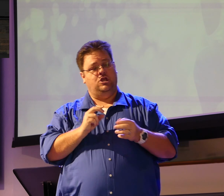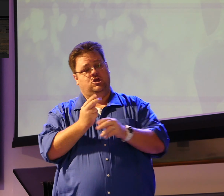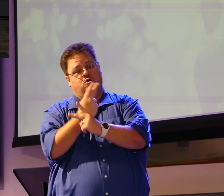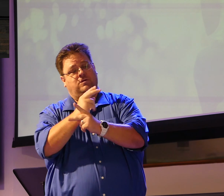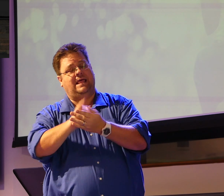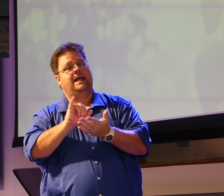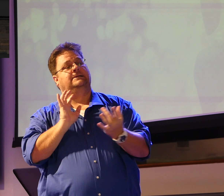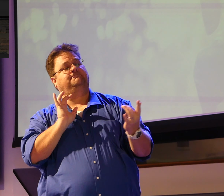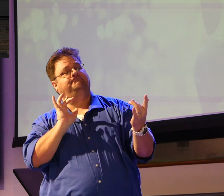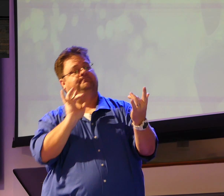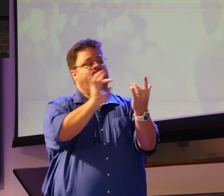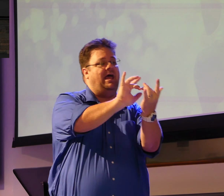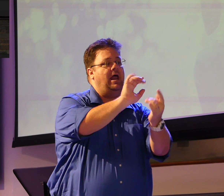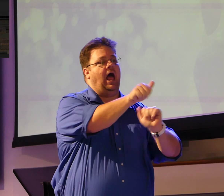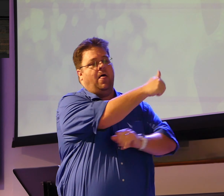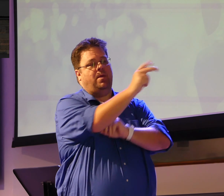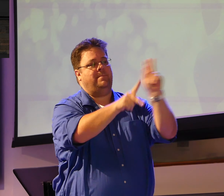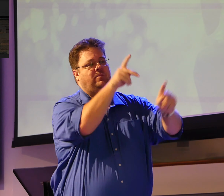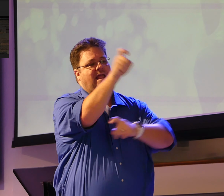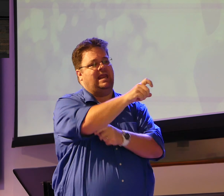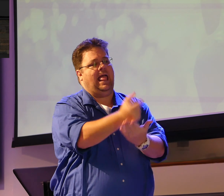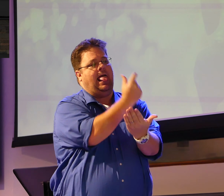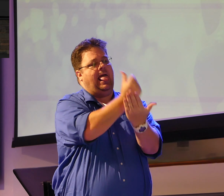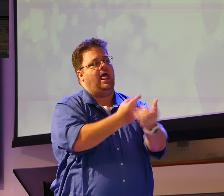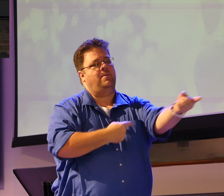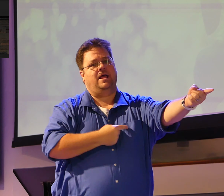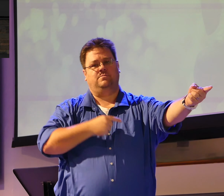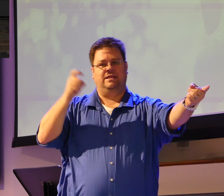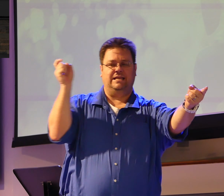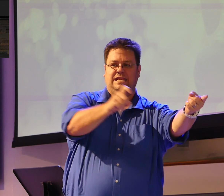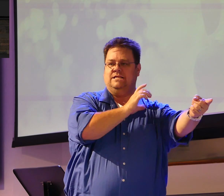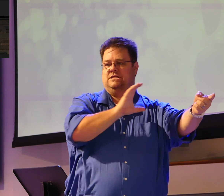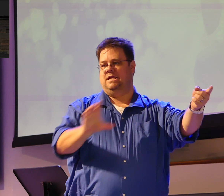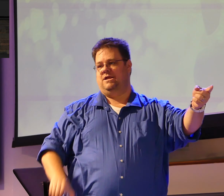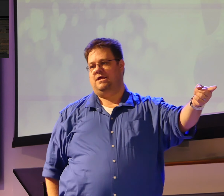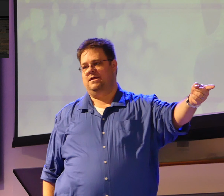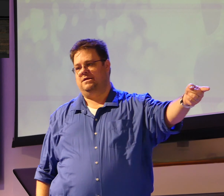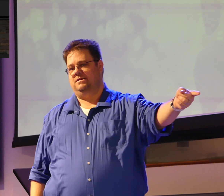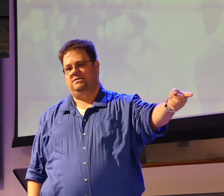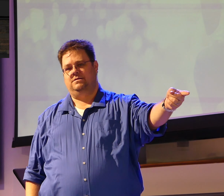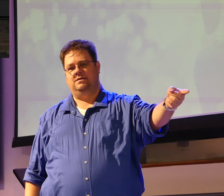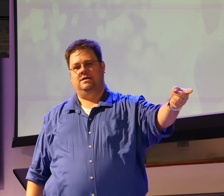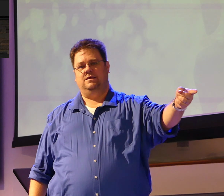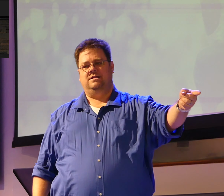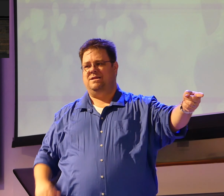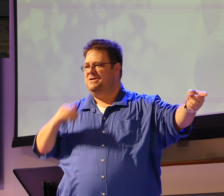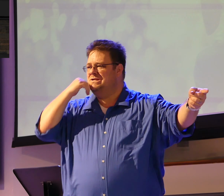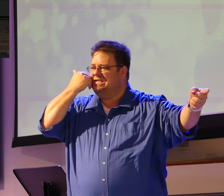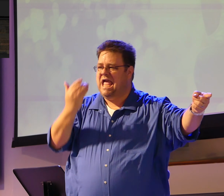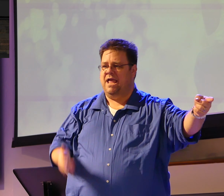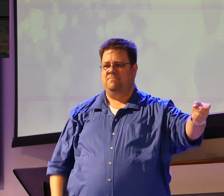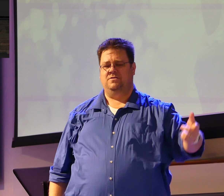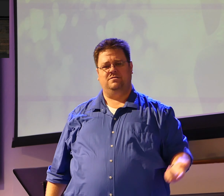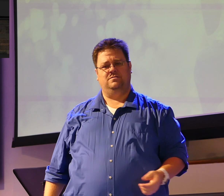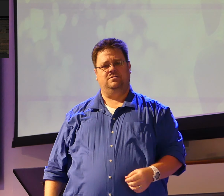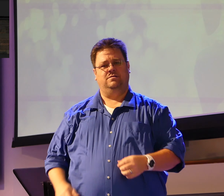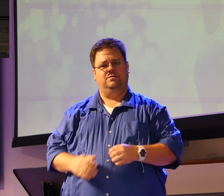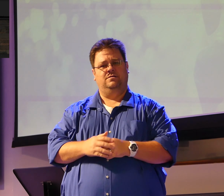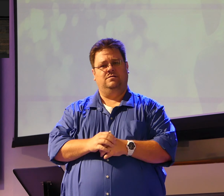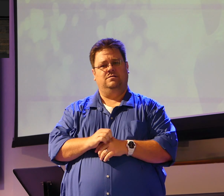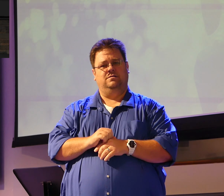use them as a bridge to be able to help other people that need jesus that are going through the same things there's nothing to be